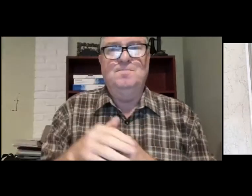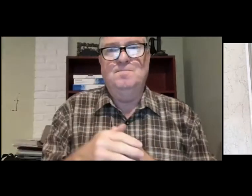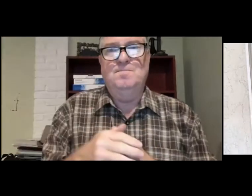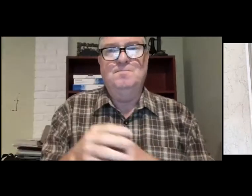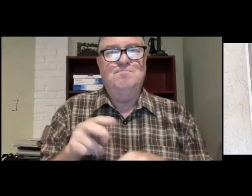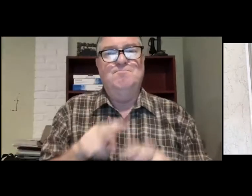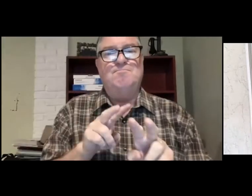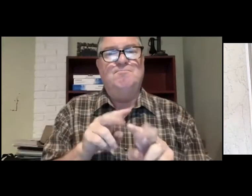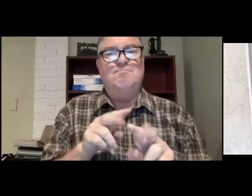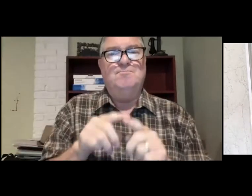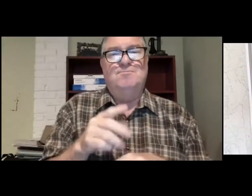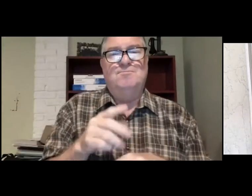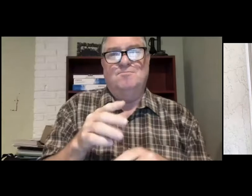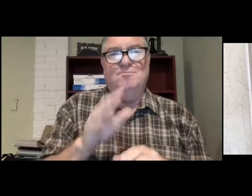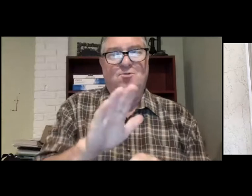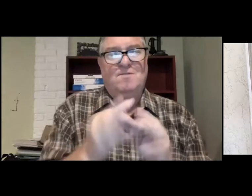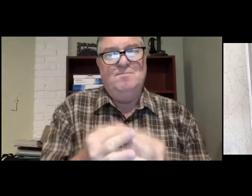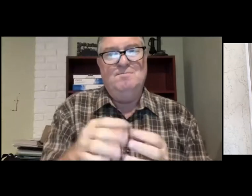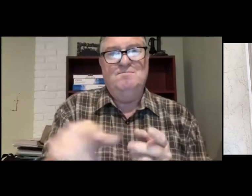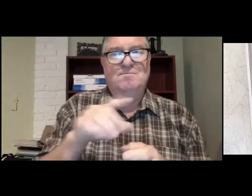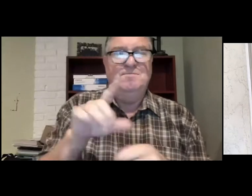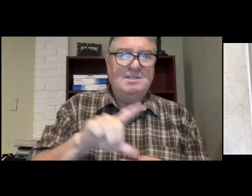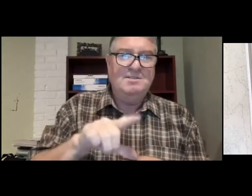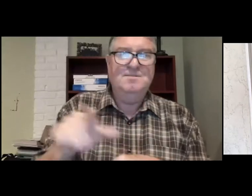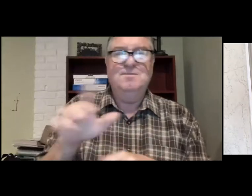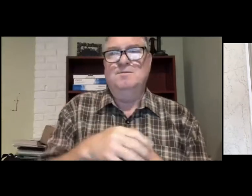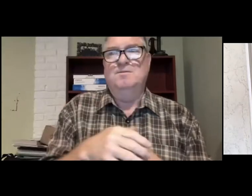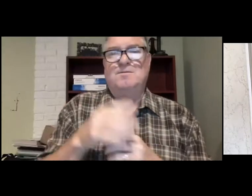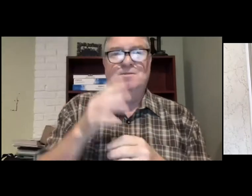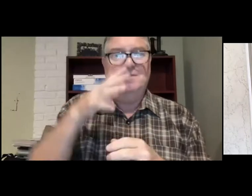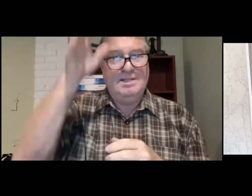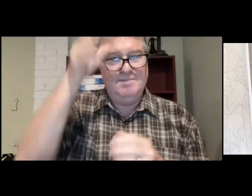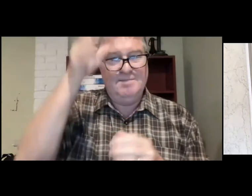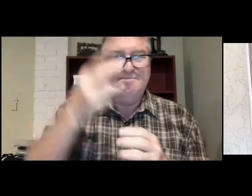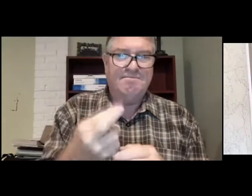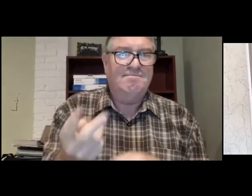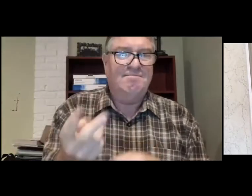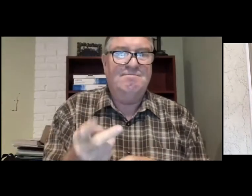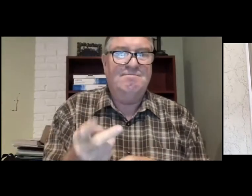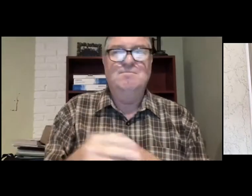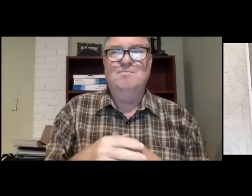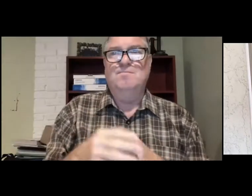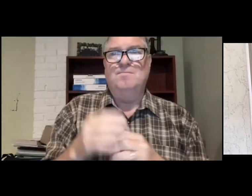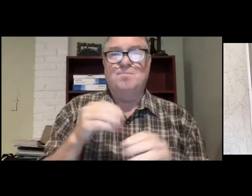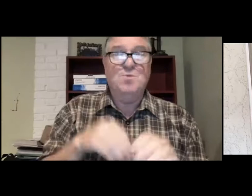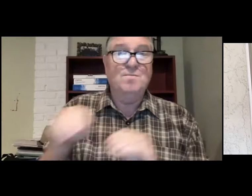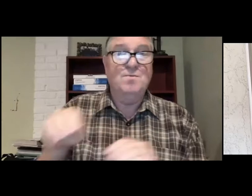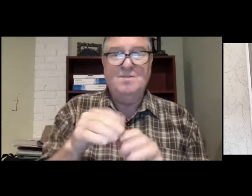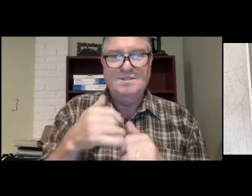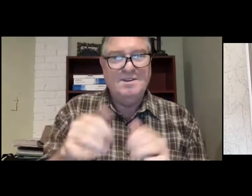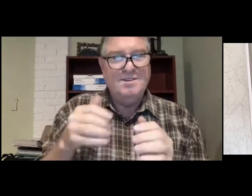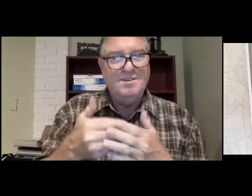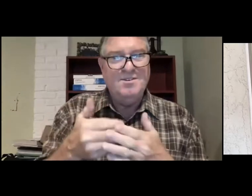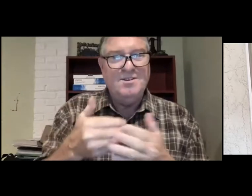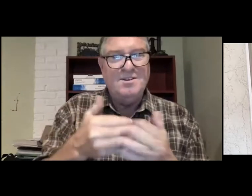I remember growing up and Dan, my dad were both really good